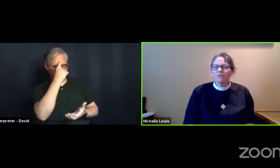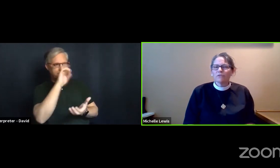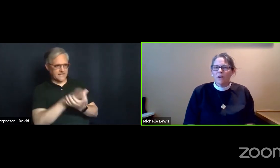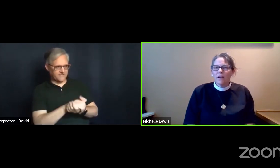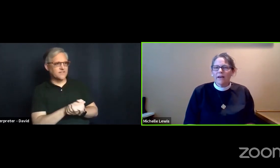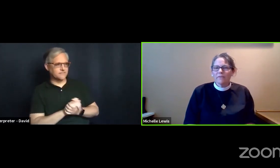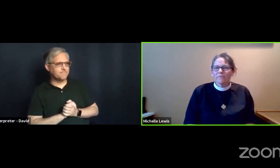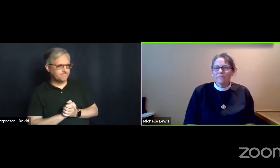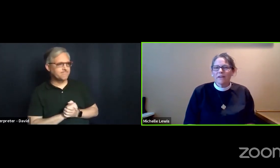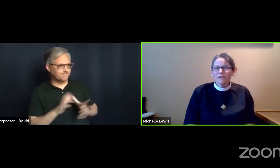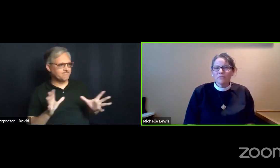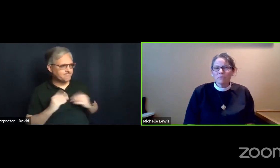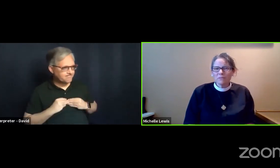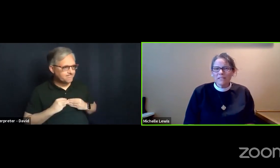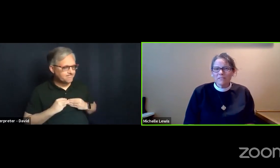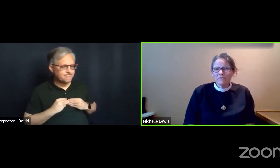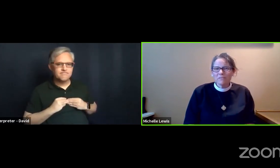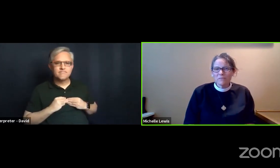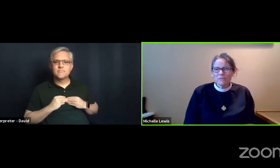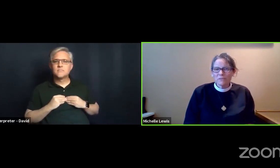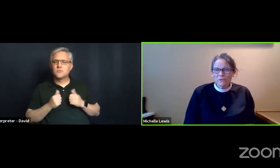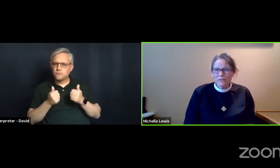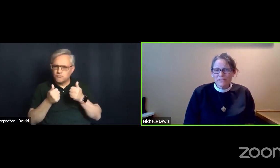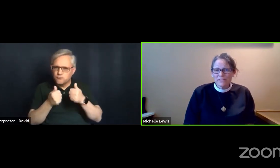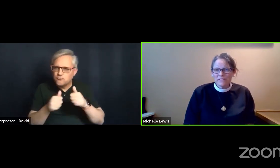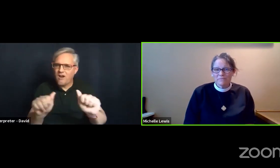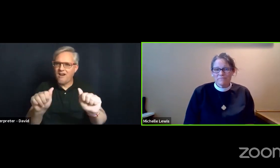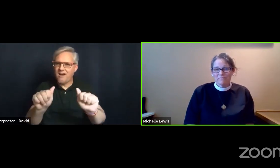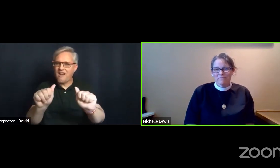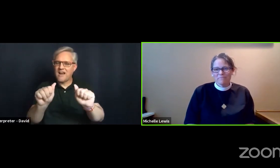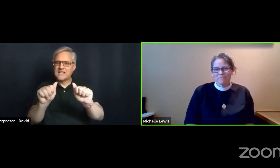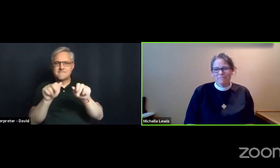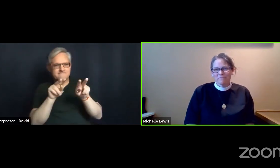And that you try and you believe those stories.